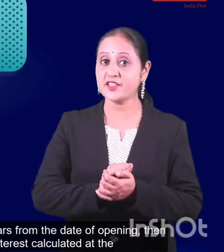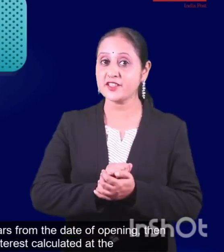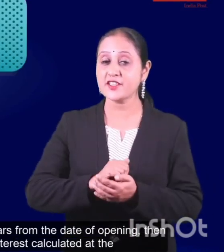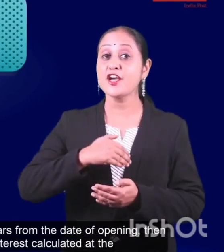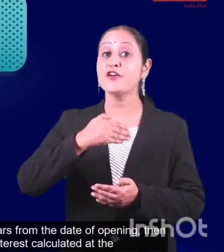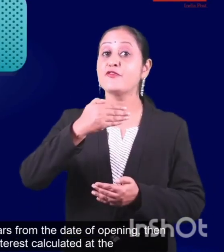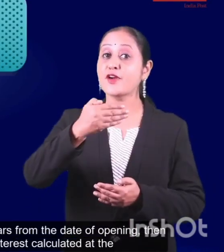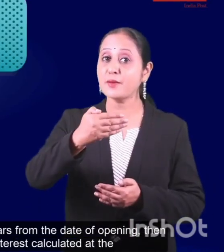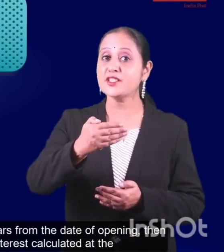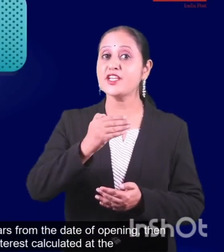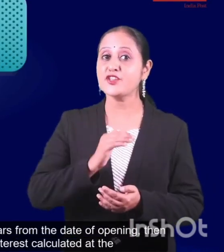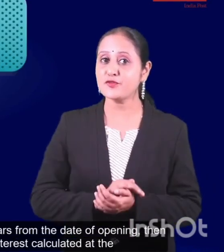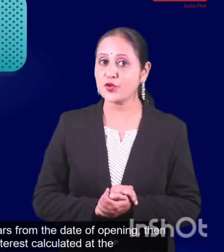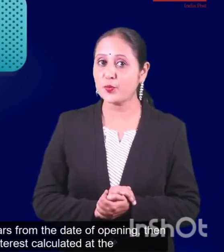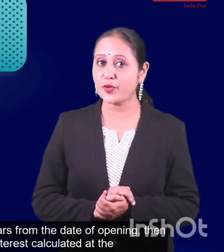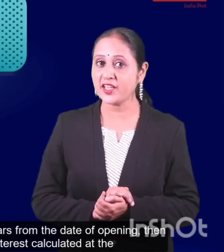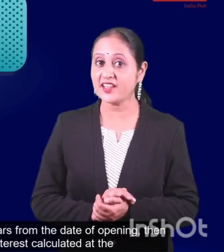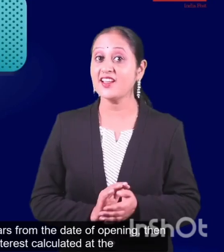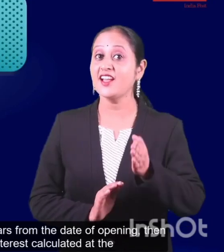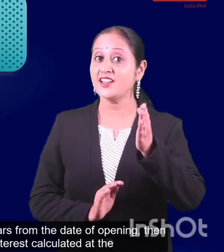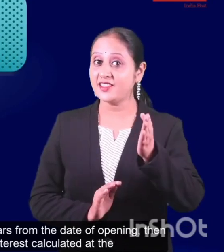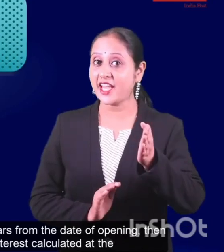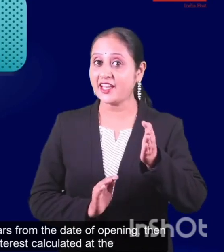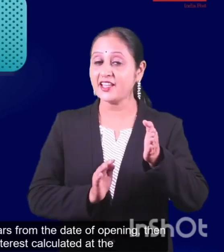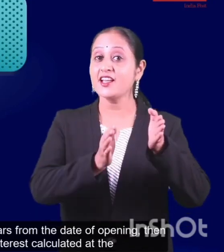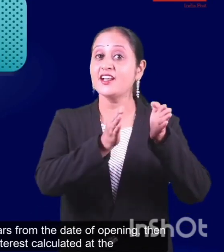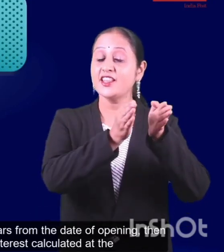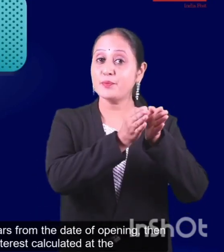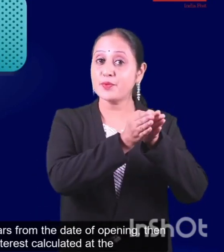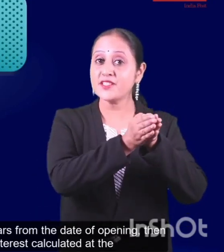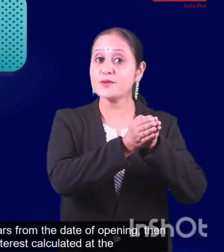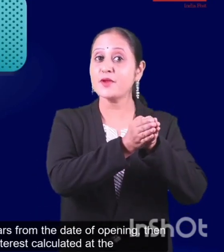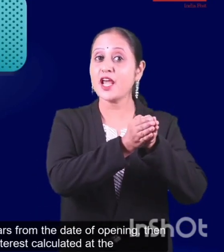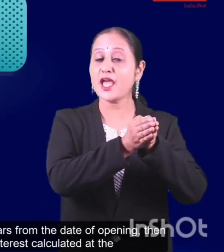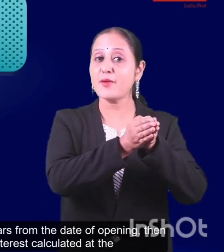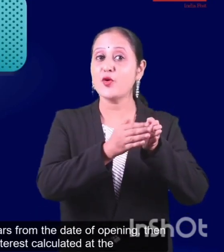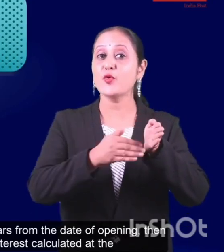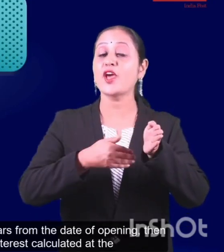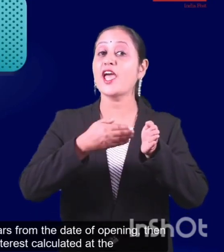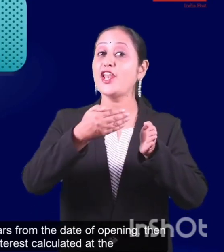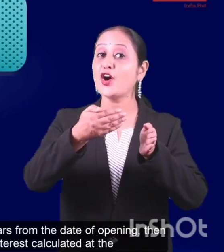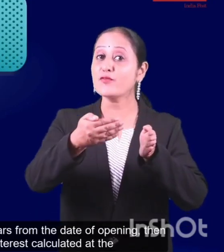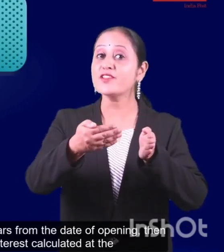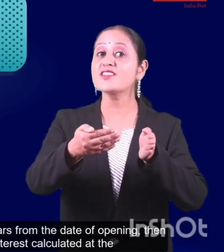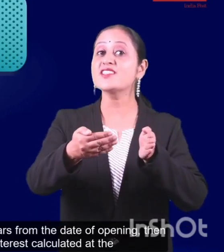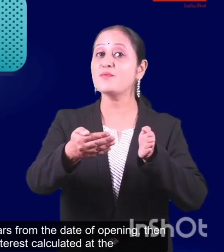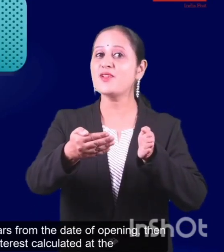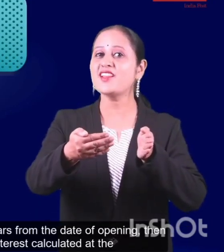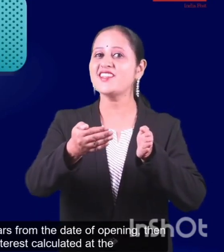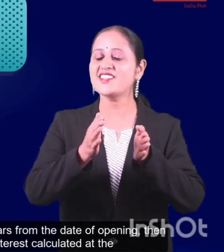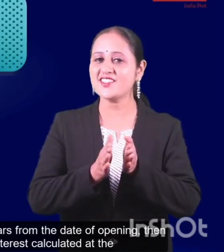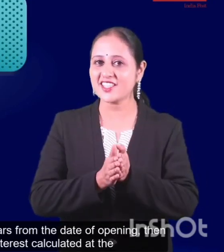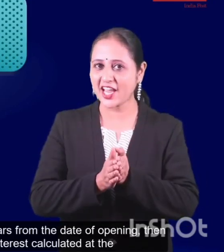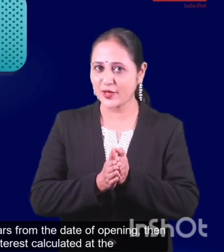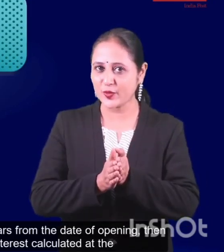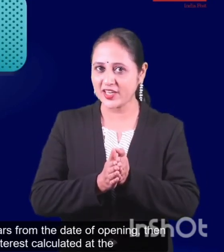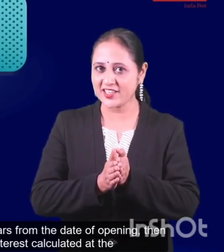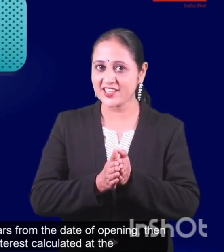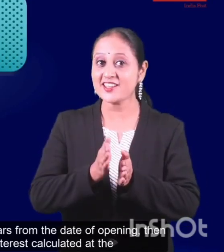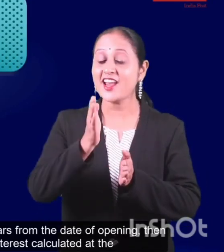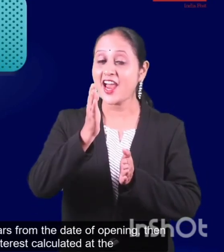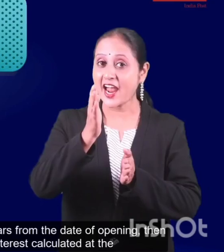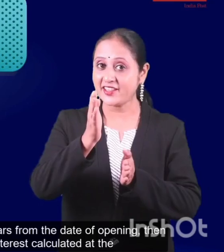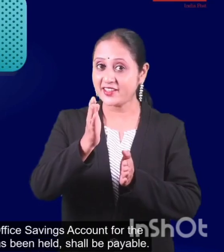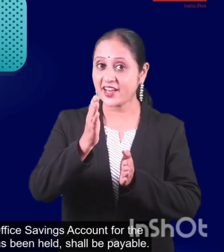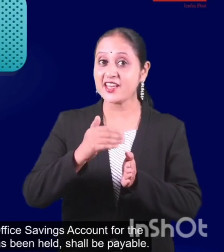before 2.5 years from the date of opening, then the principal amount along with the simple